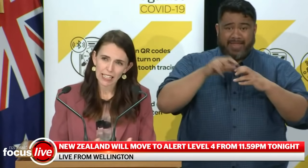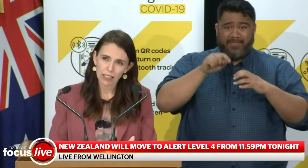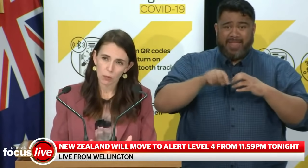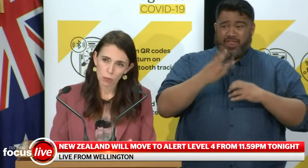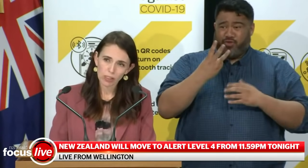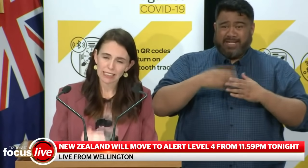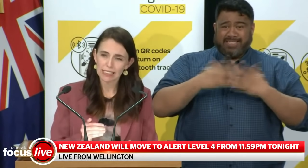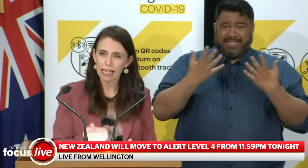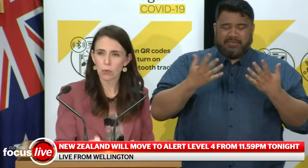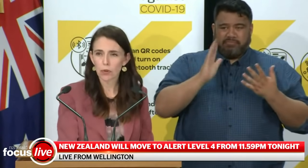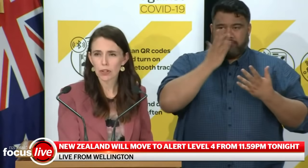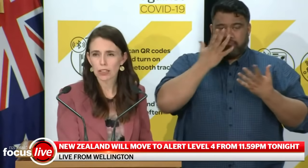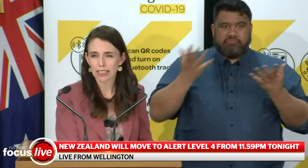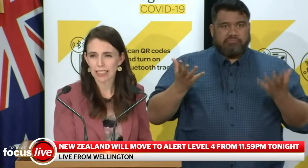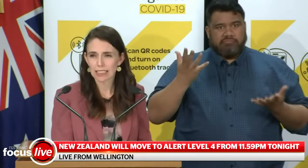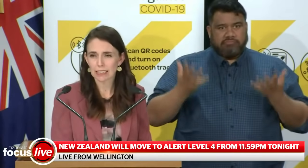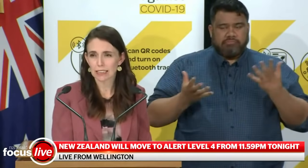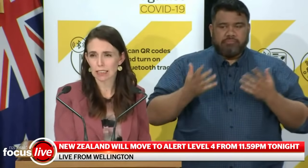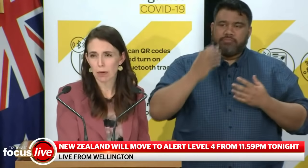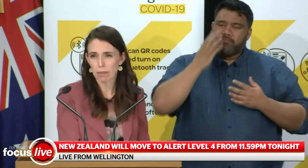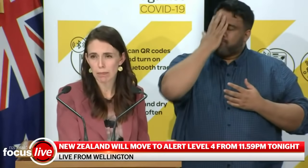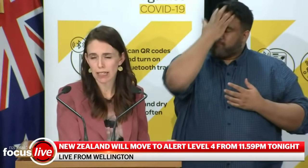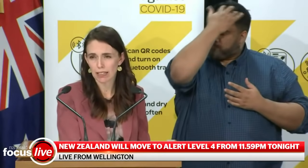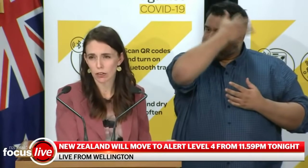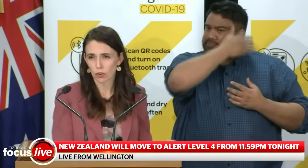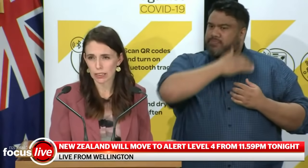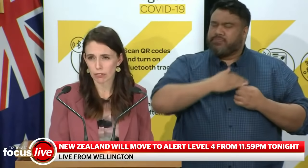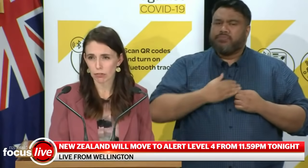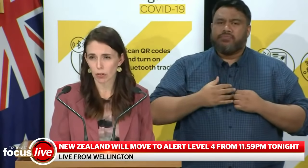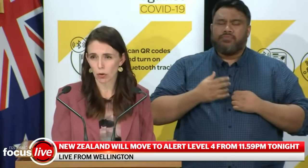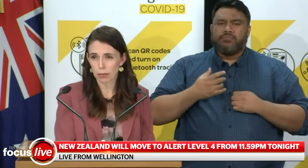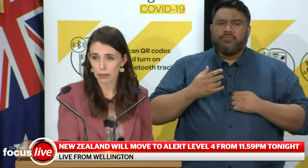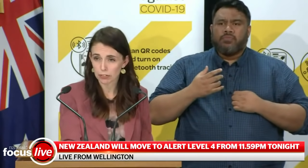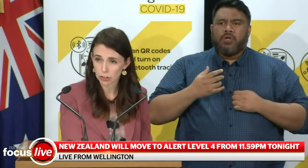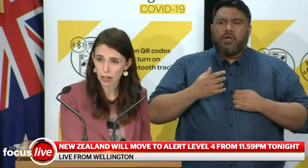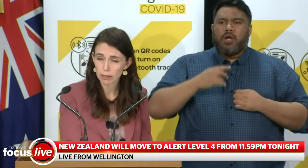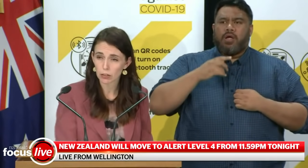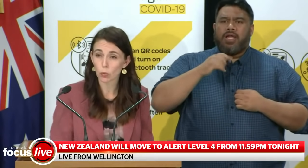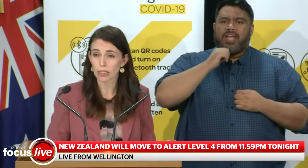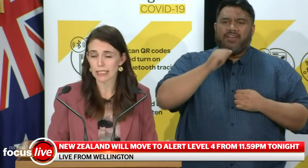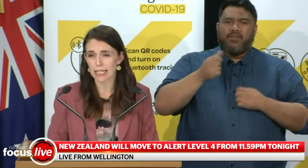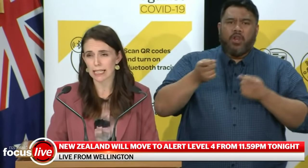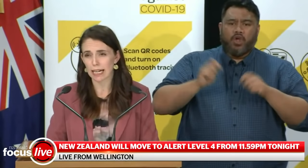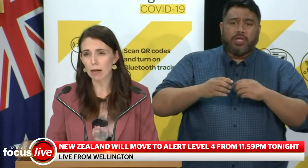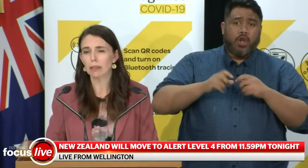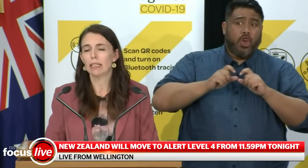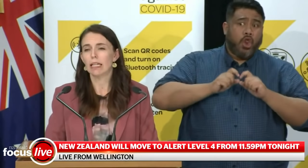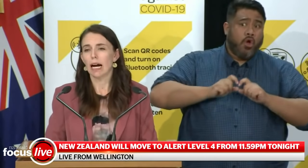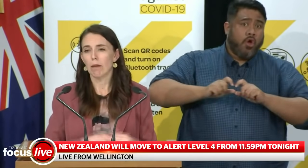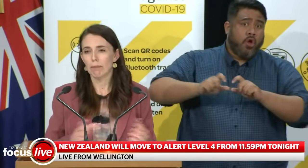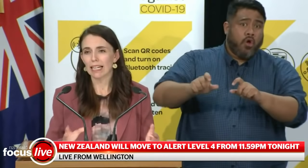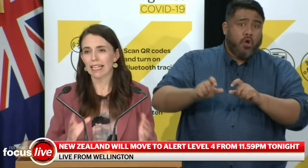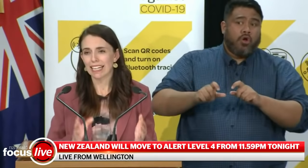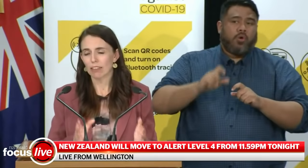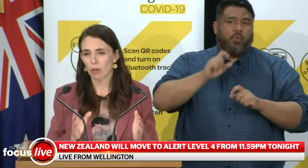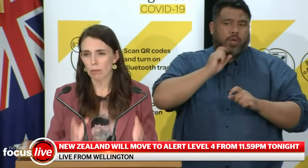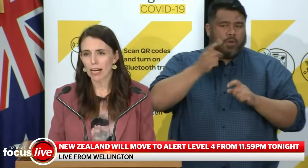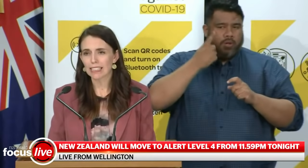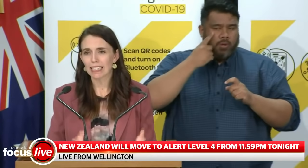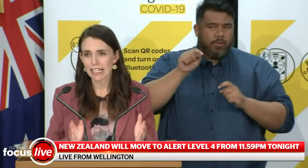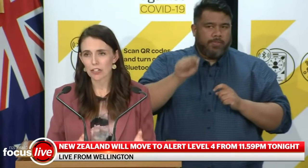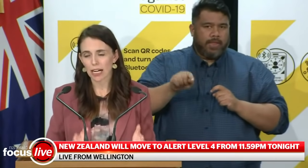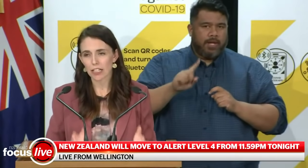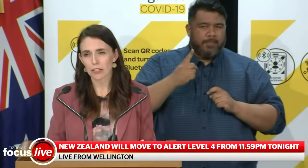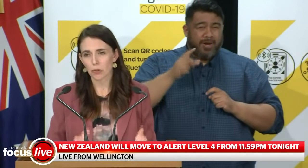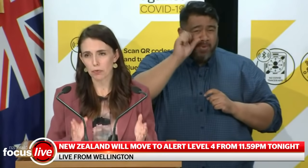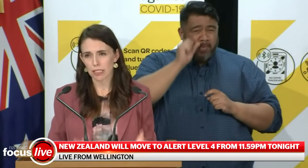We will undertake work in the instance that we may be in a lockdown for a longer period of time in order to stand that up. But again,